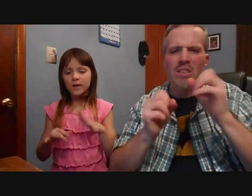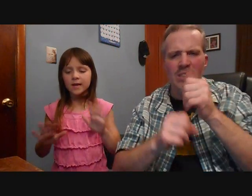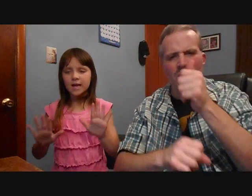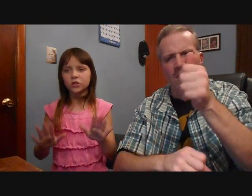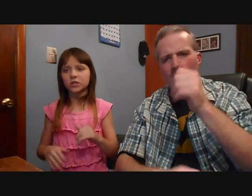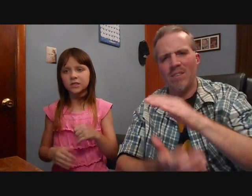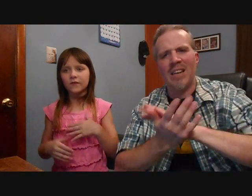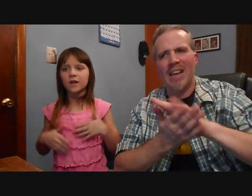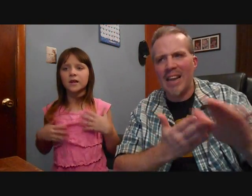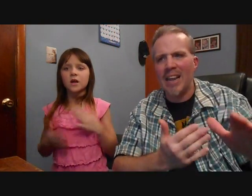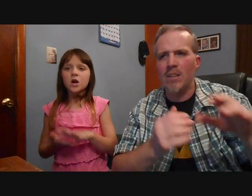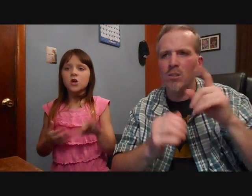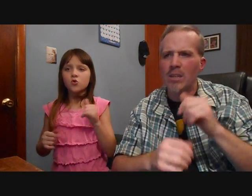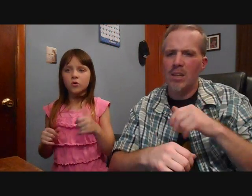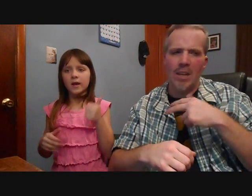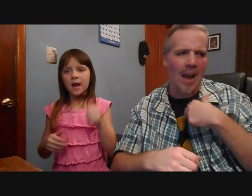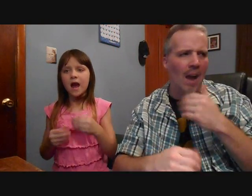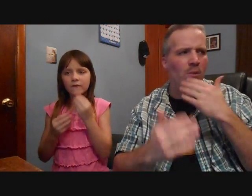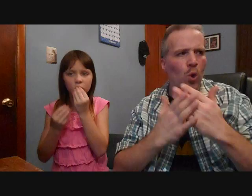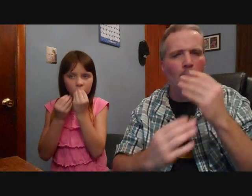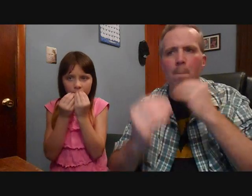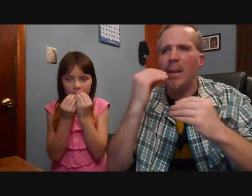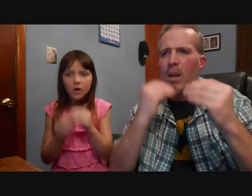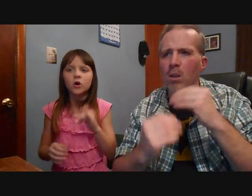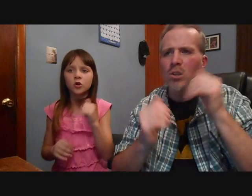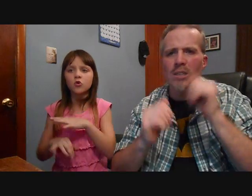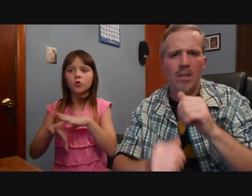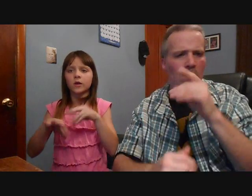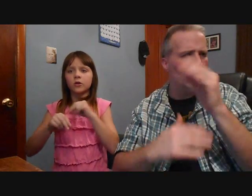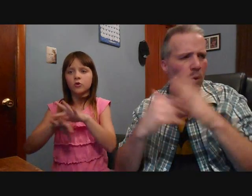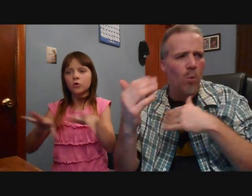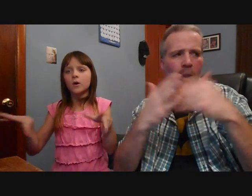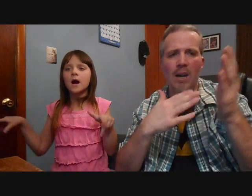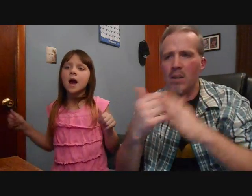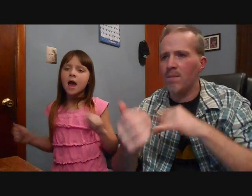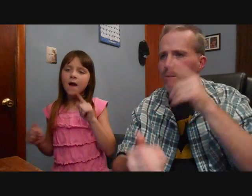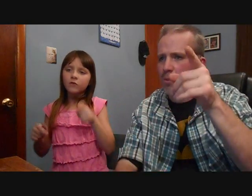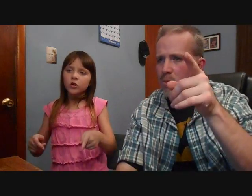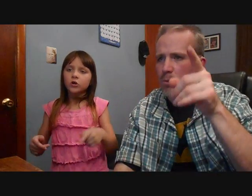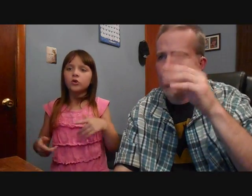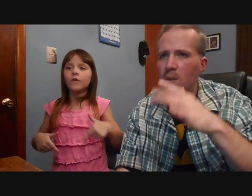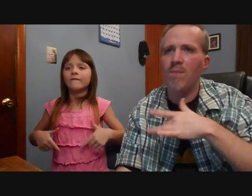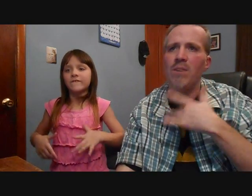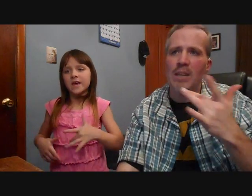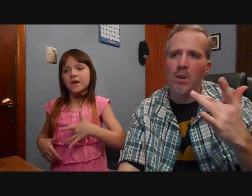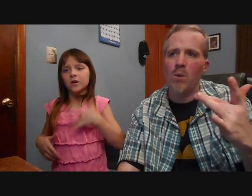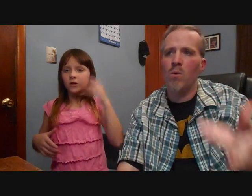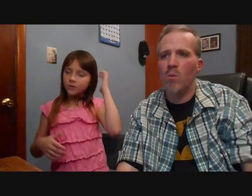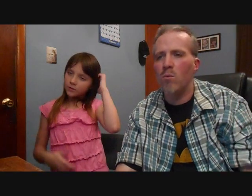can get yourself clean You can have a good meal You can do whatever you feel